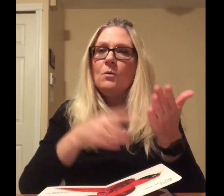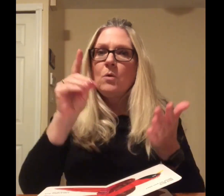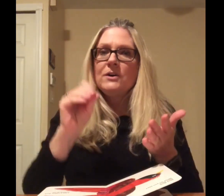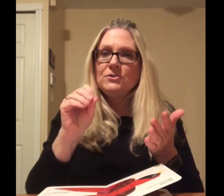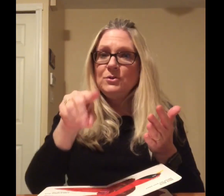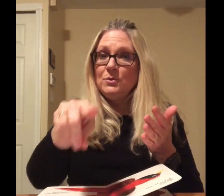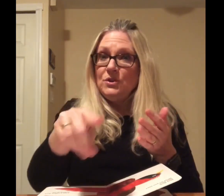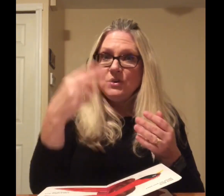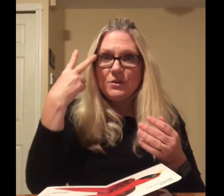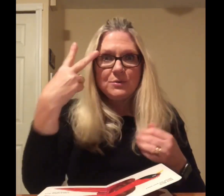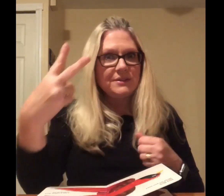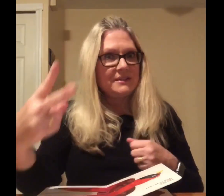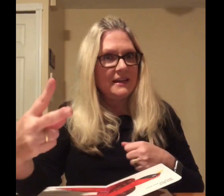what do you see?